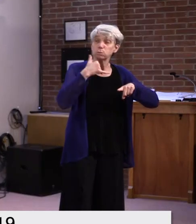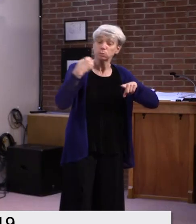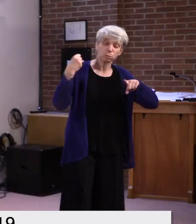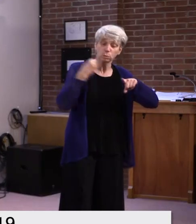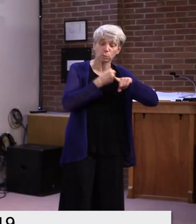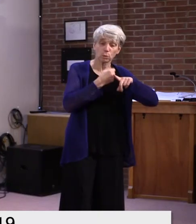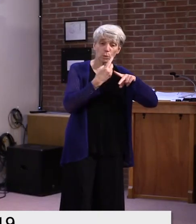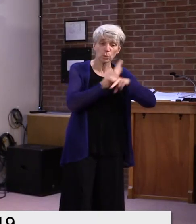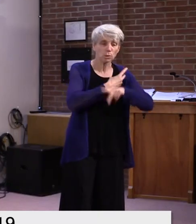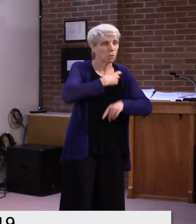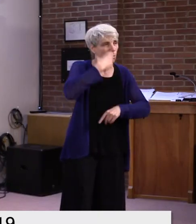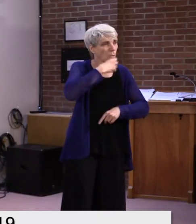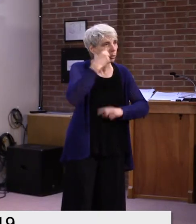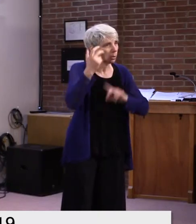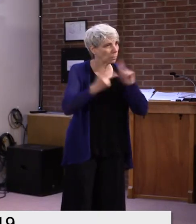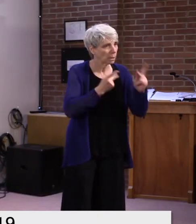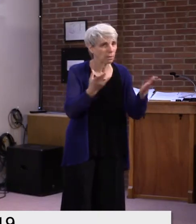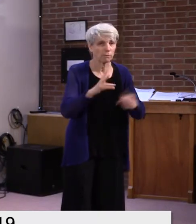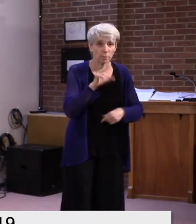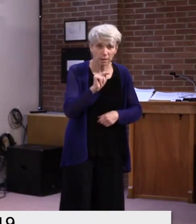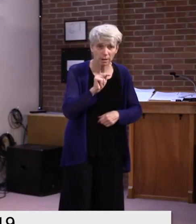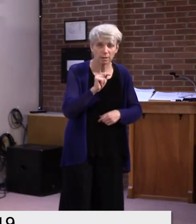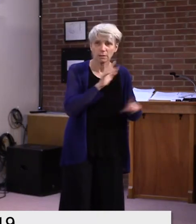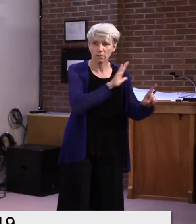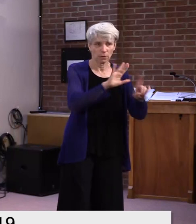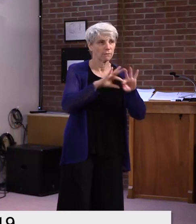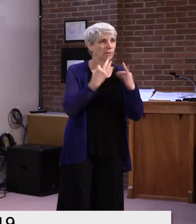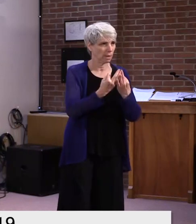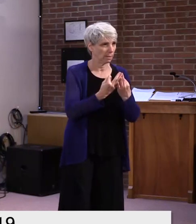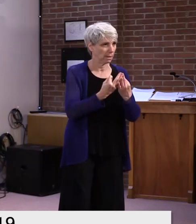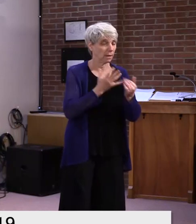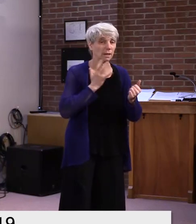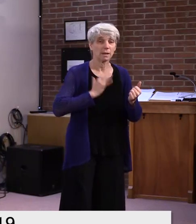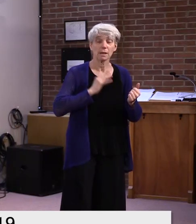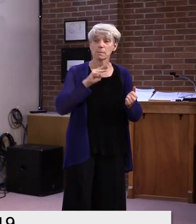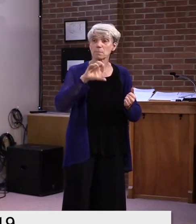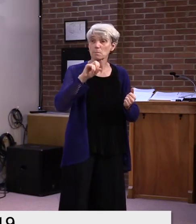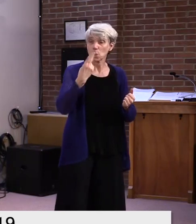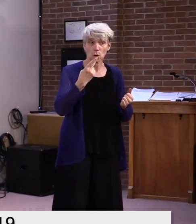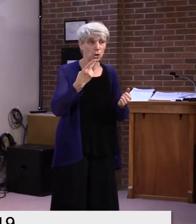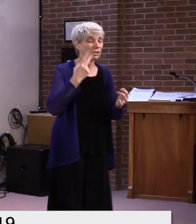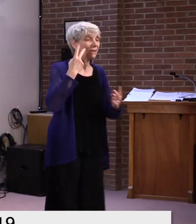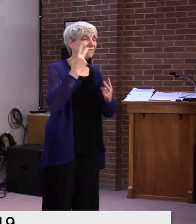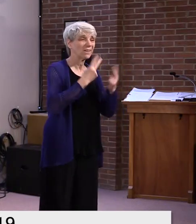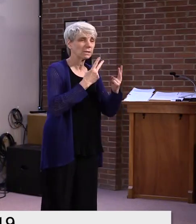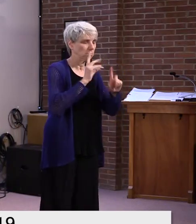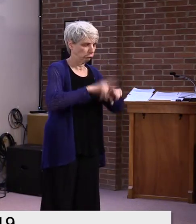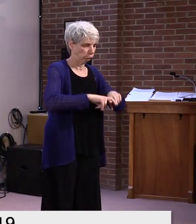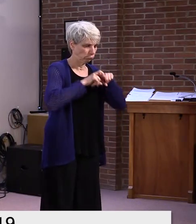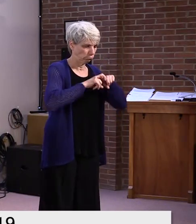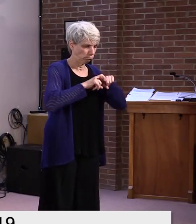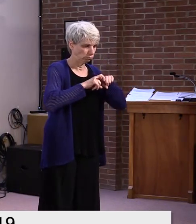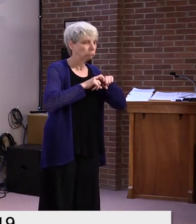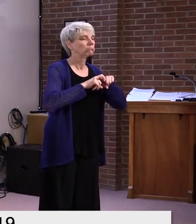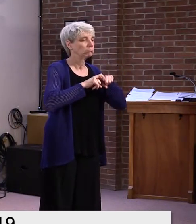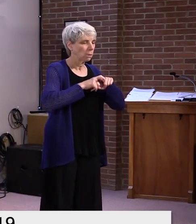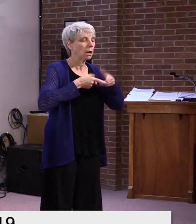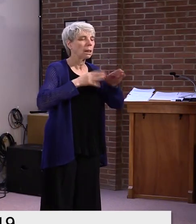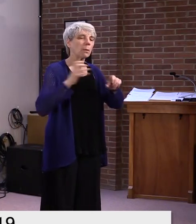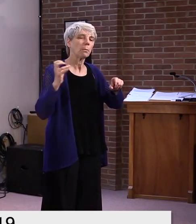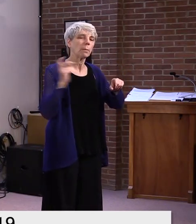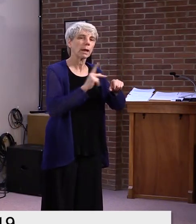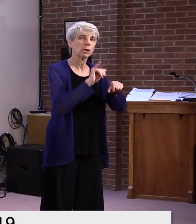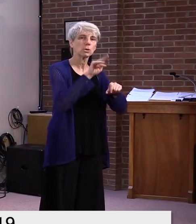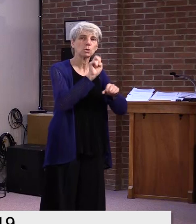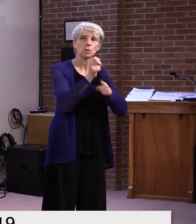impacted. Visitation was suspended in mid-March and allowed to restart on June 19th.